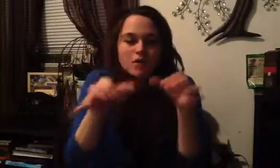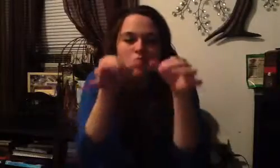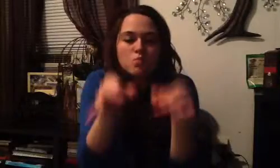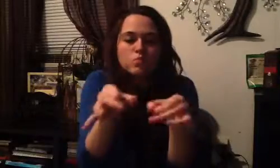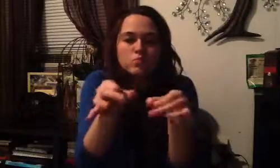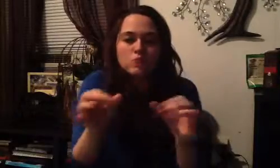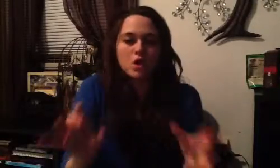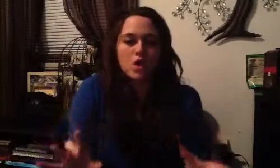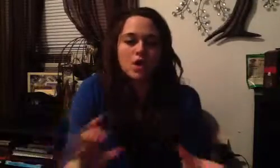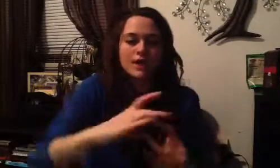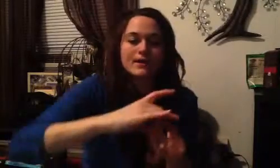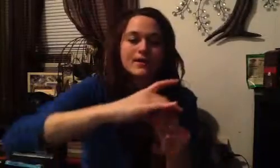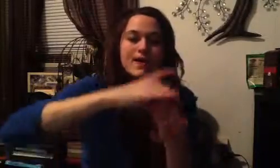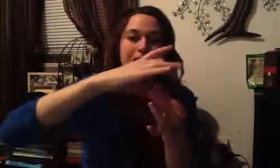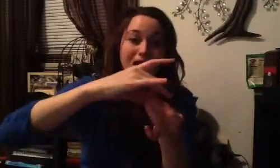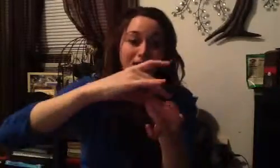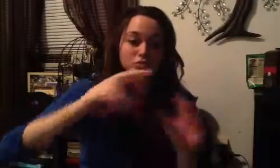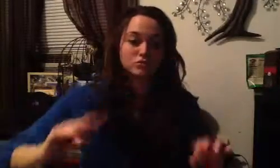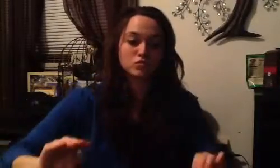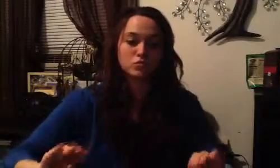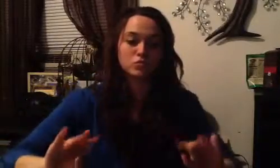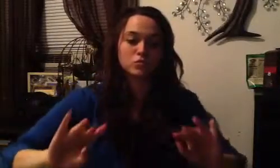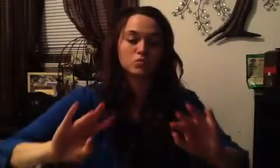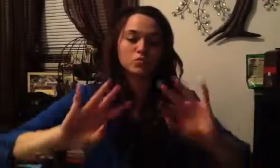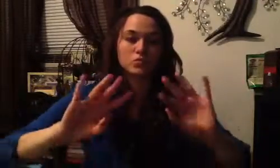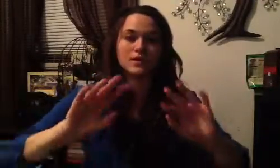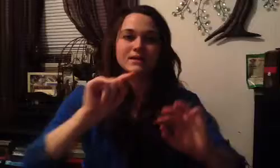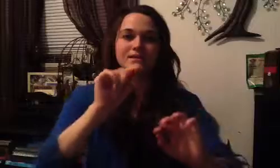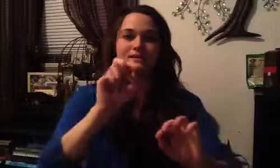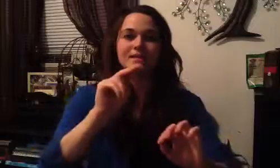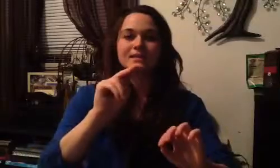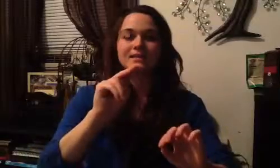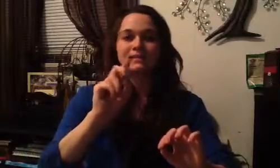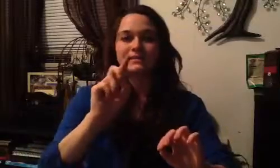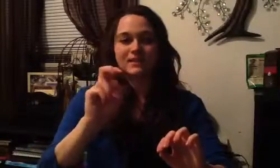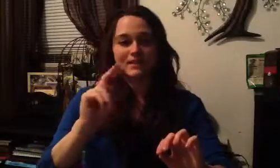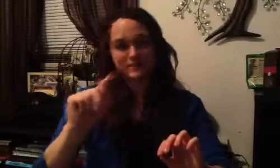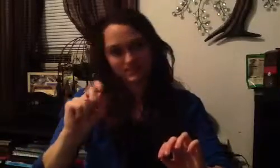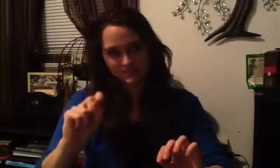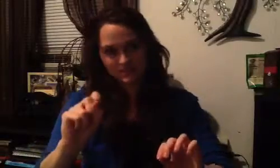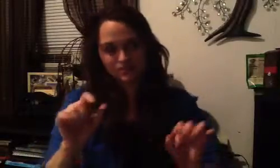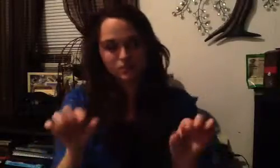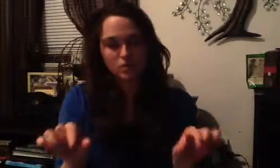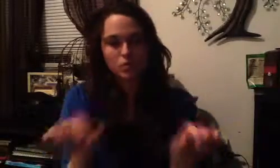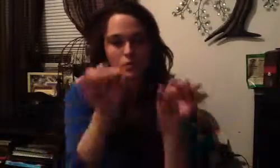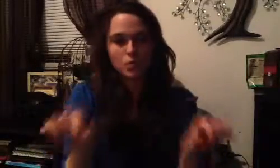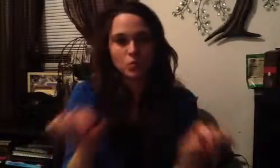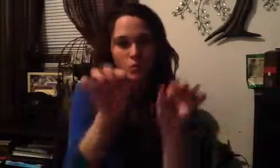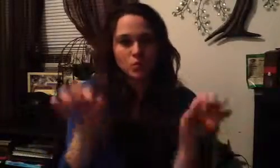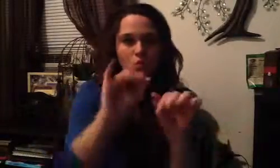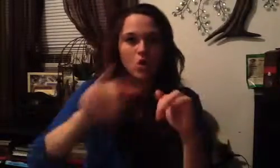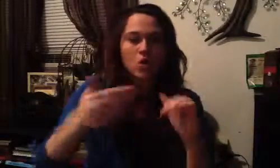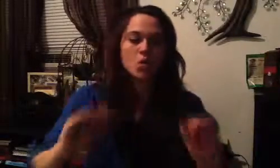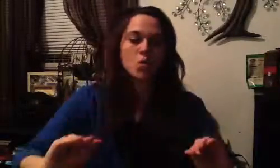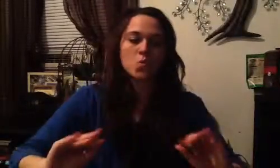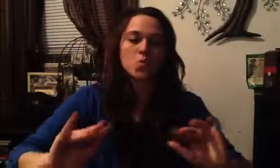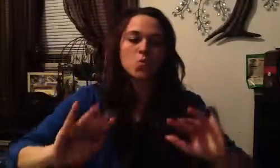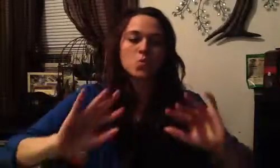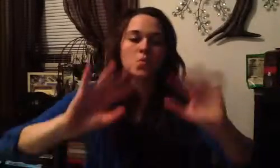of tendons called chordae tendineae. So these chordae tendineae muscles attach to